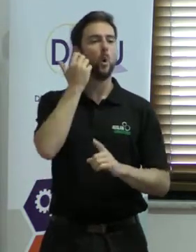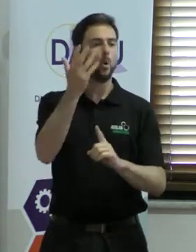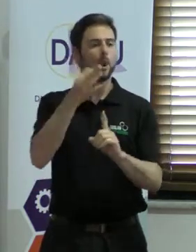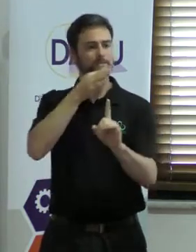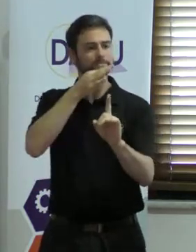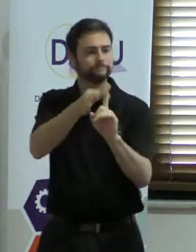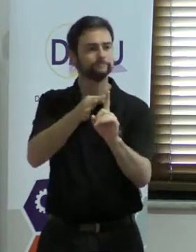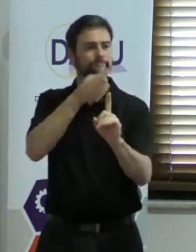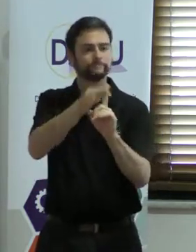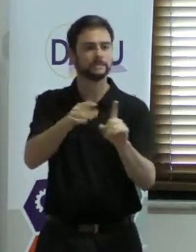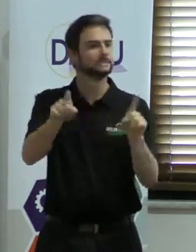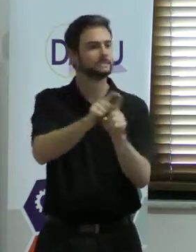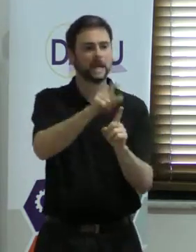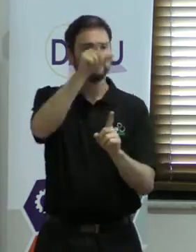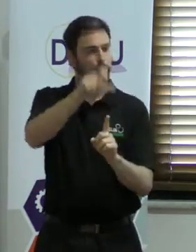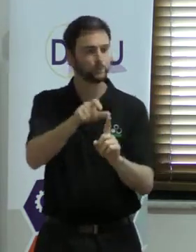are,